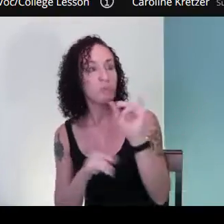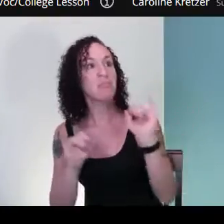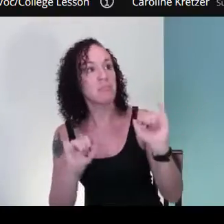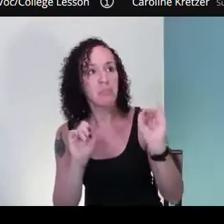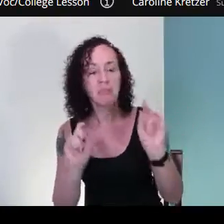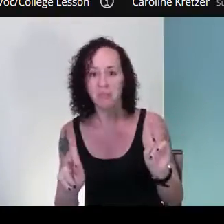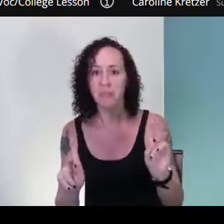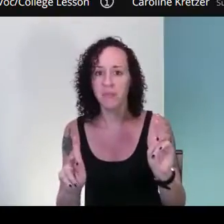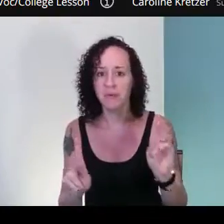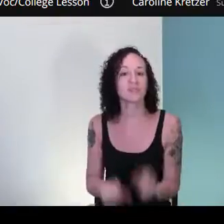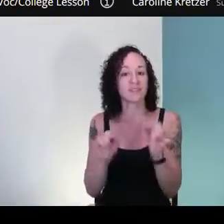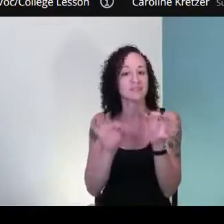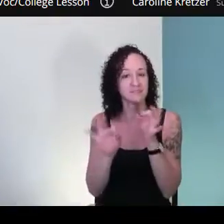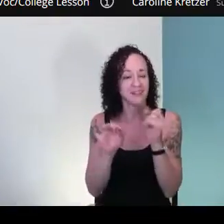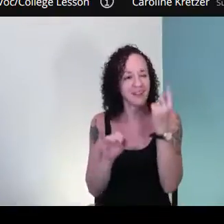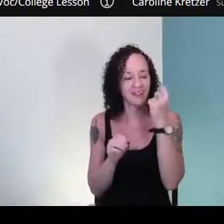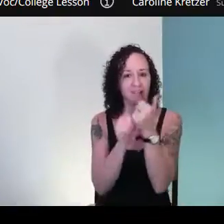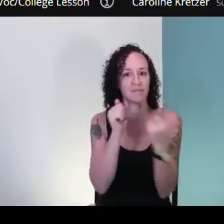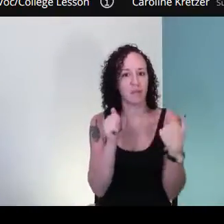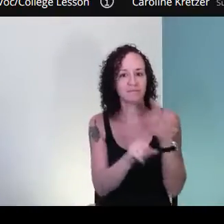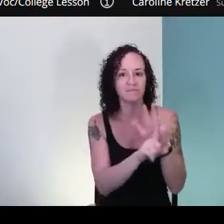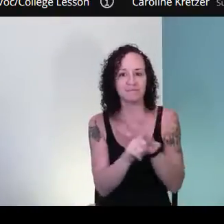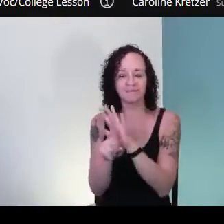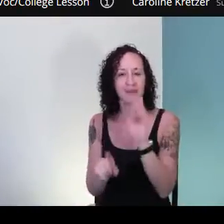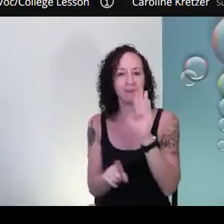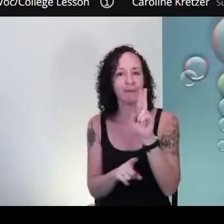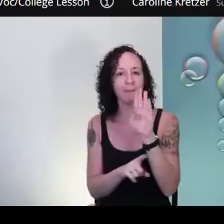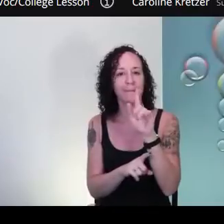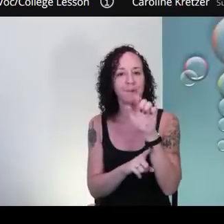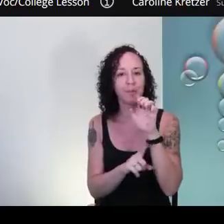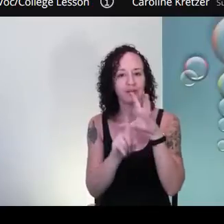They will also learn about each other's anatomy in their personal bubble.